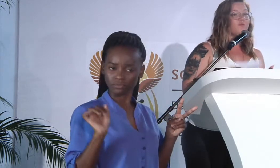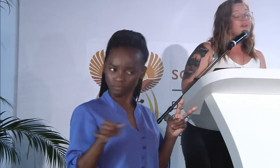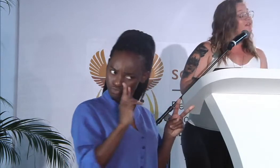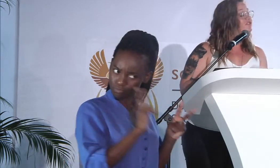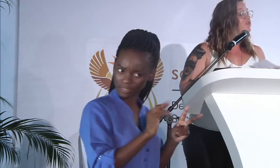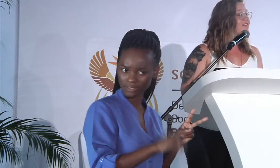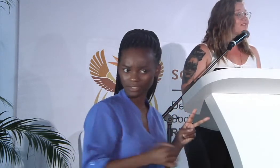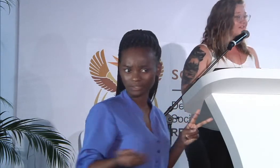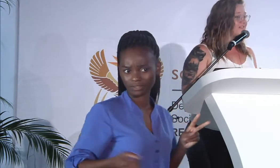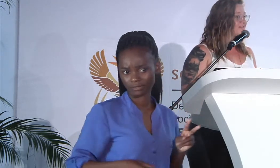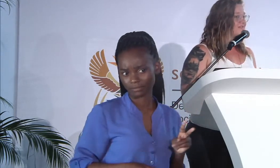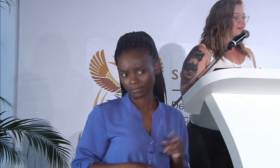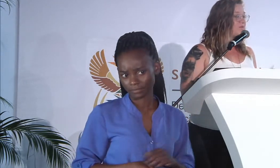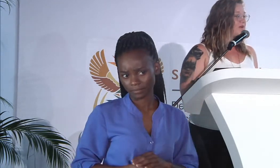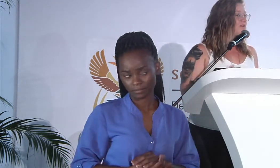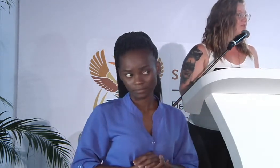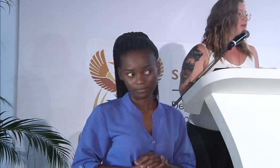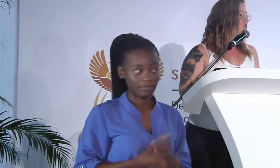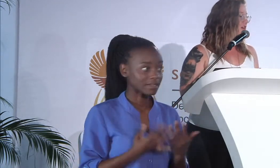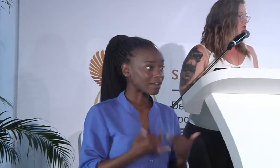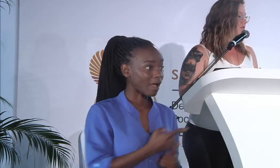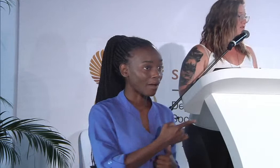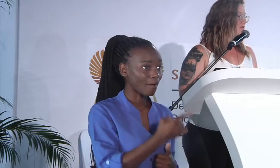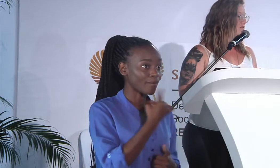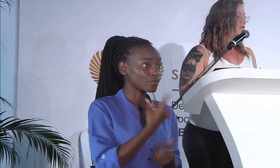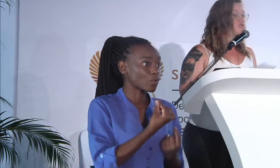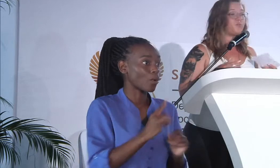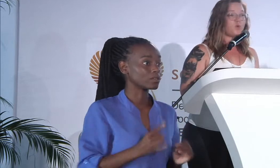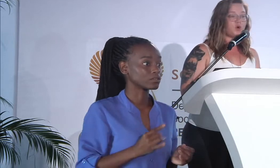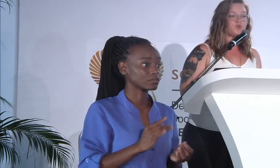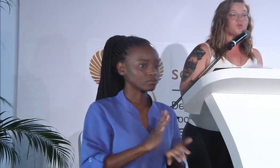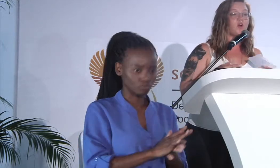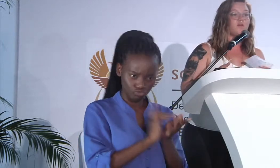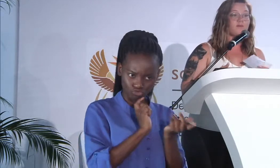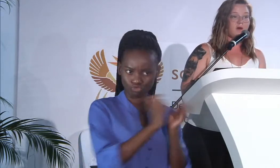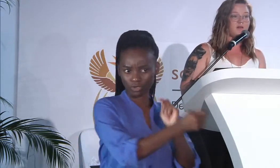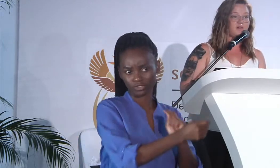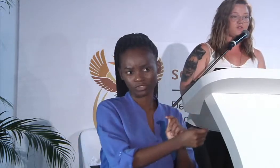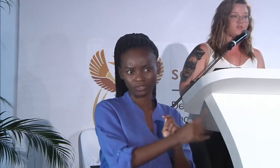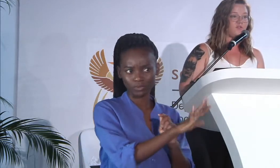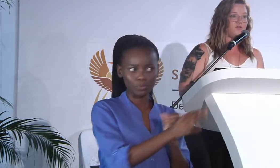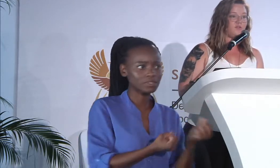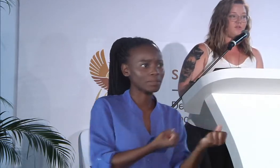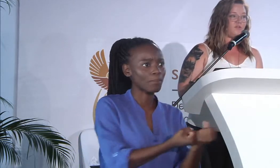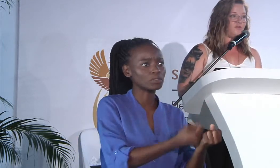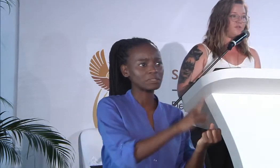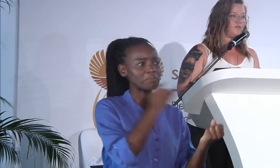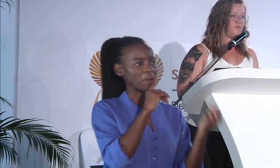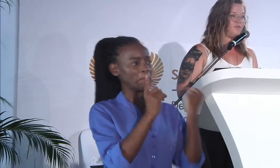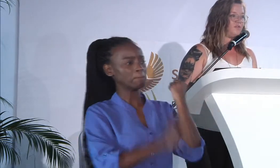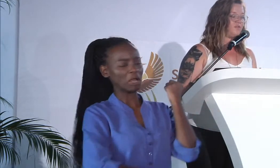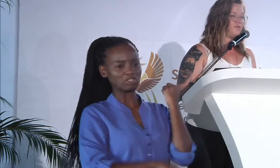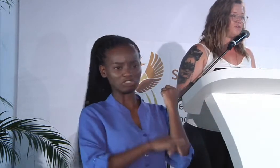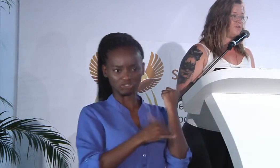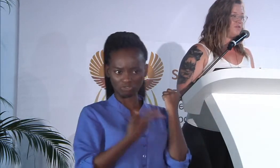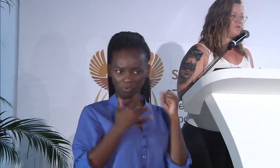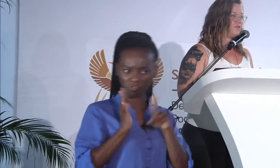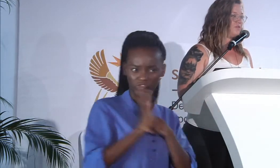If we can address this and we can make changes to support rather than punish,